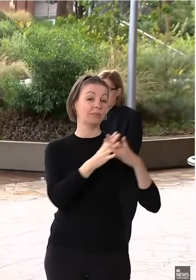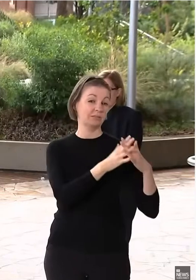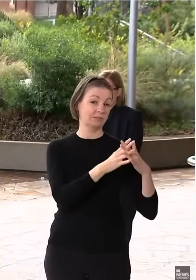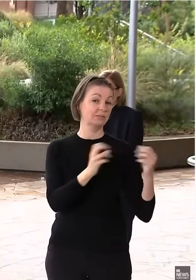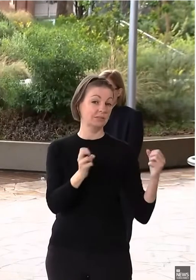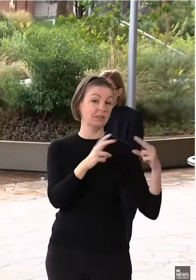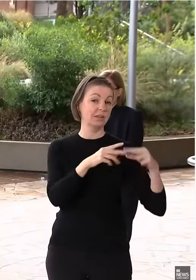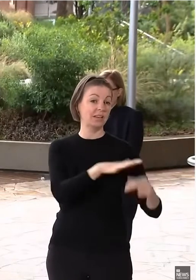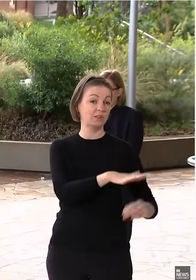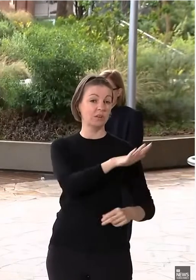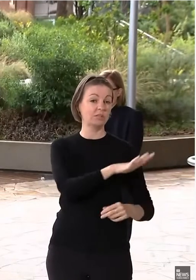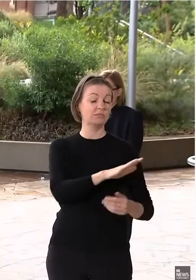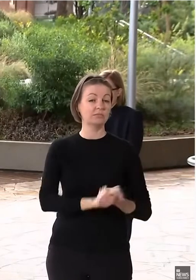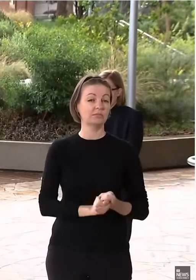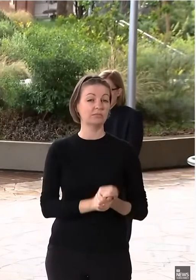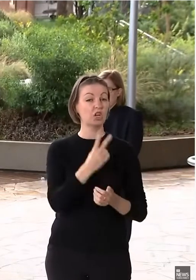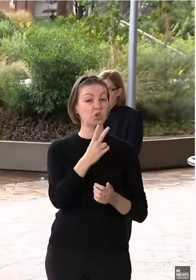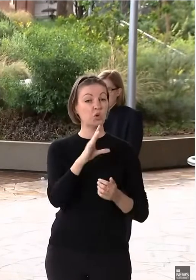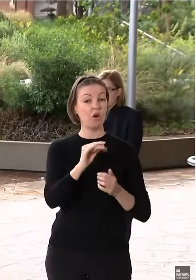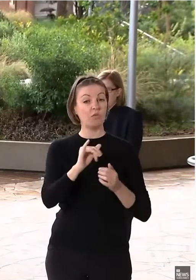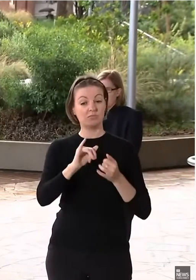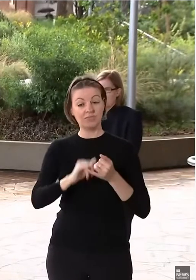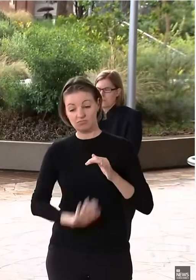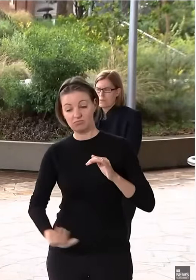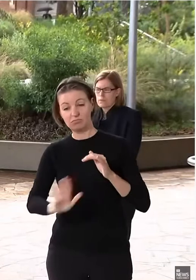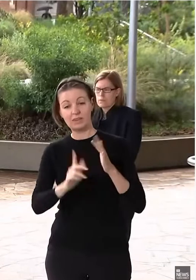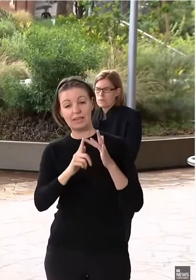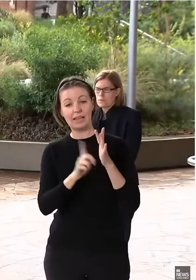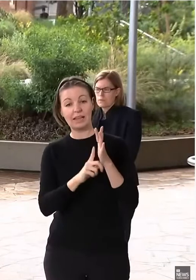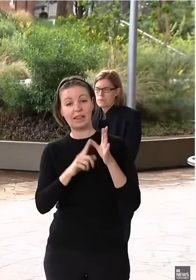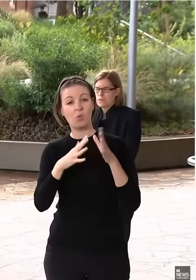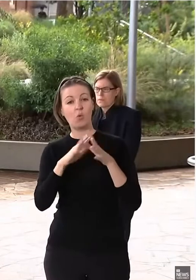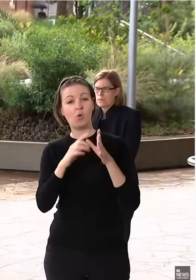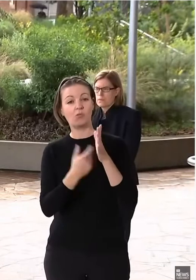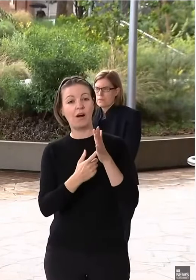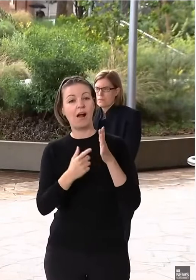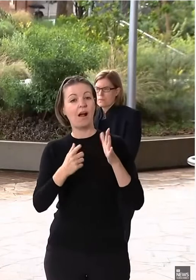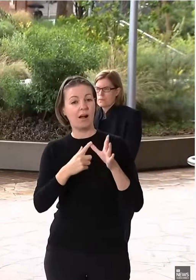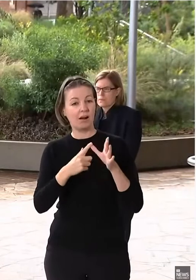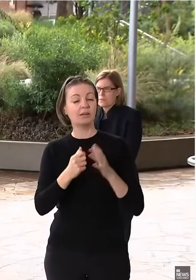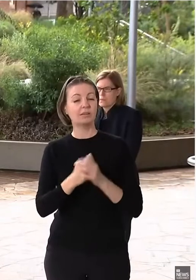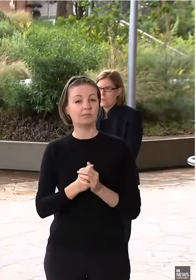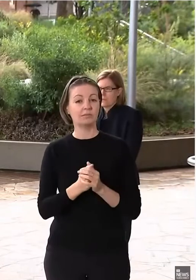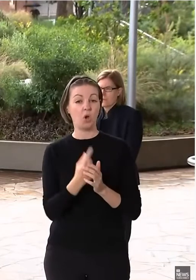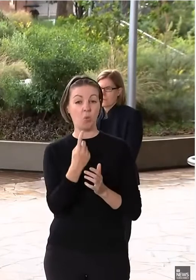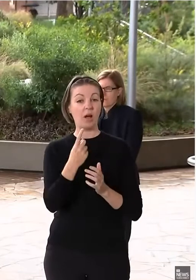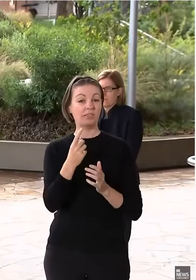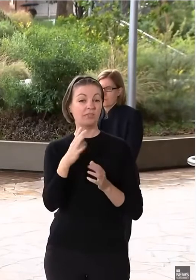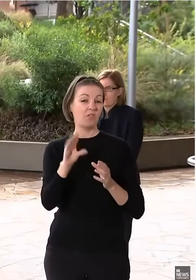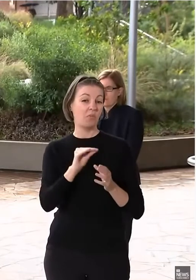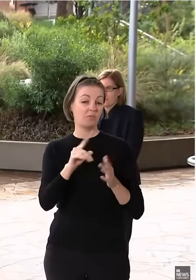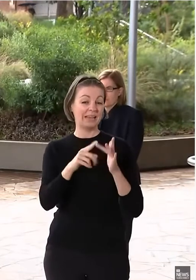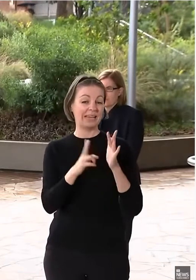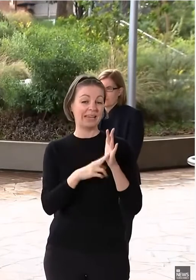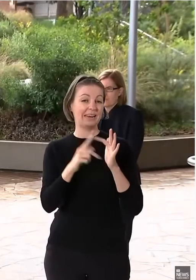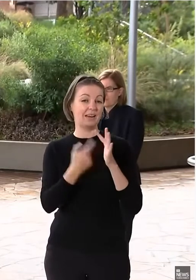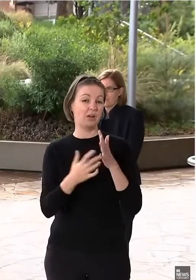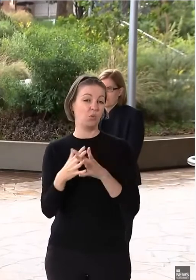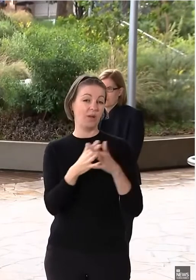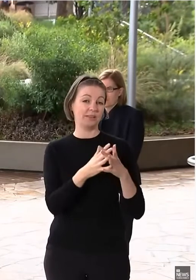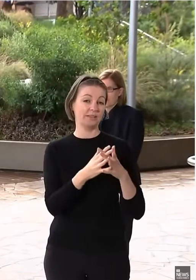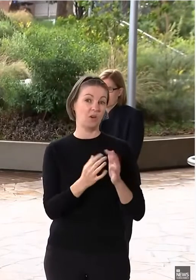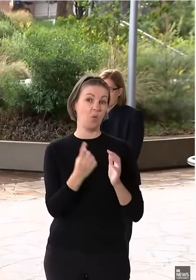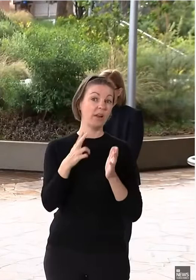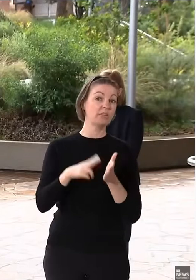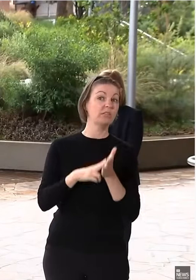Sydney area, 2 were from the Illawarra Shoalhaven region, 1 was from the inner west, 1 was from the northern